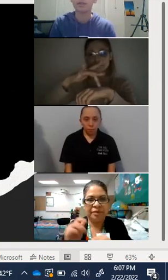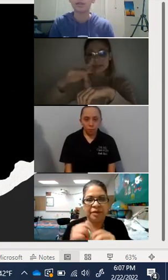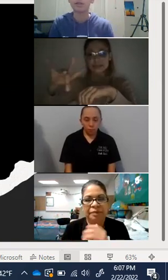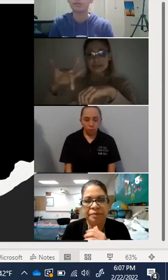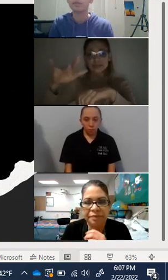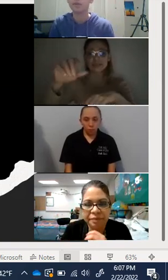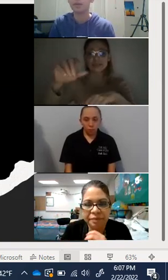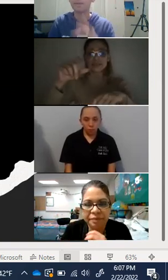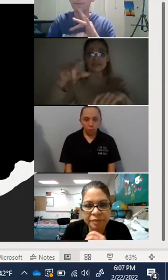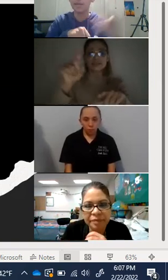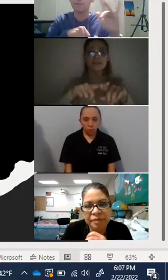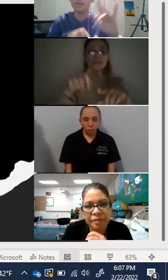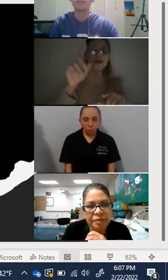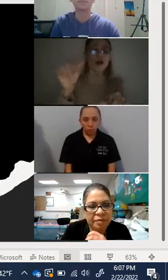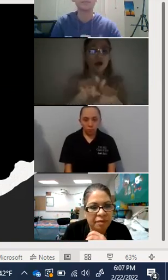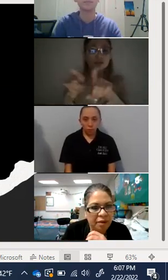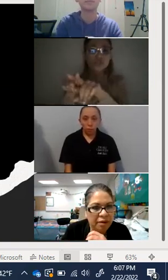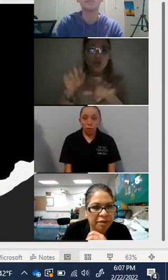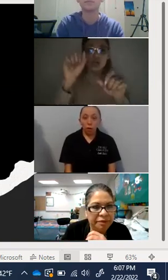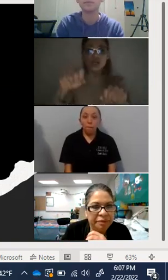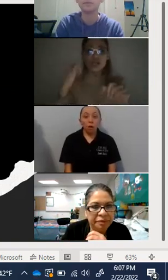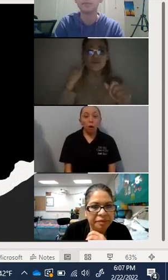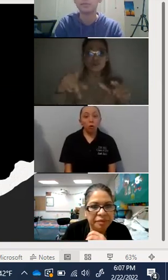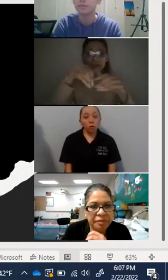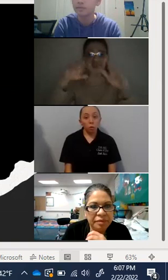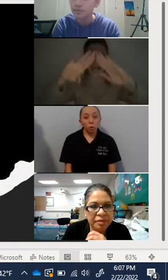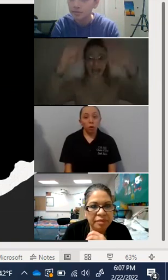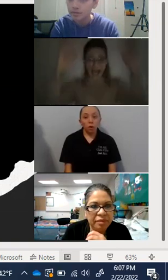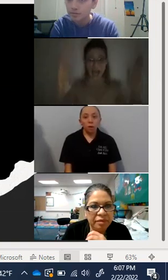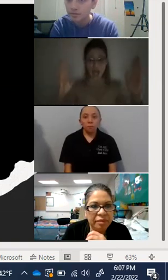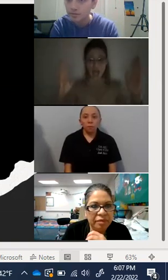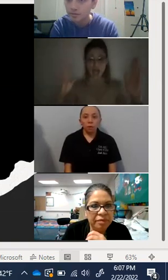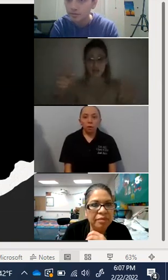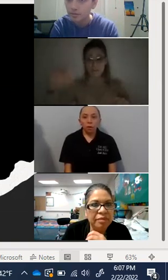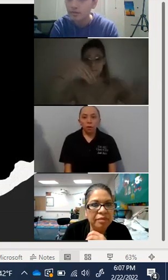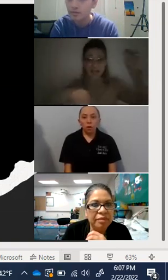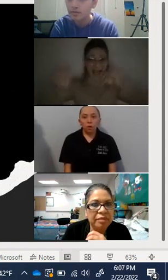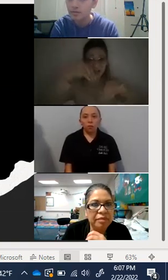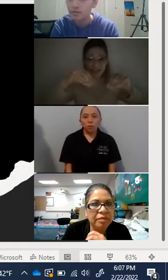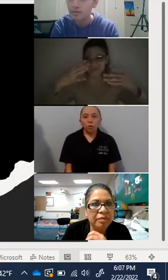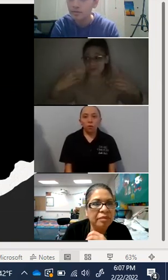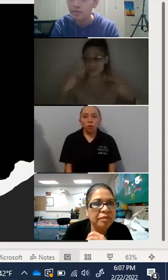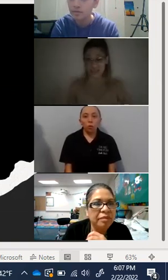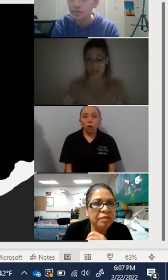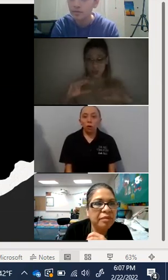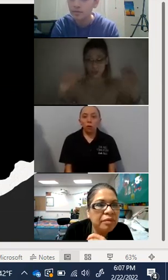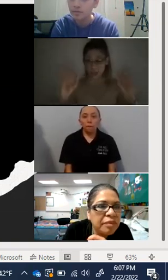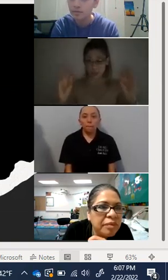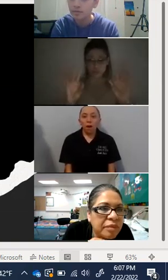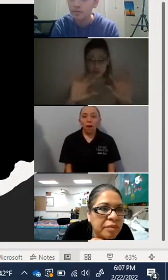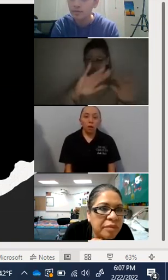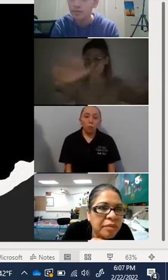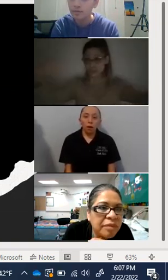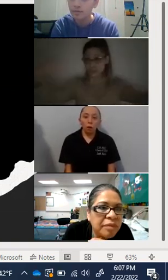Empty. But also if you